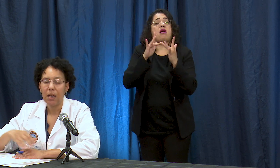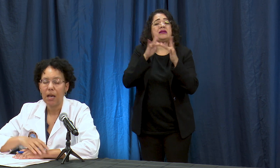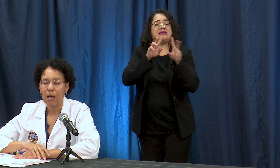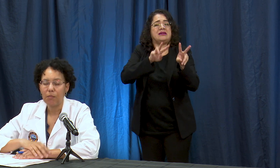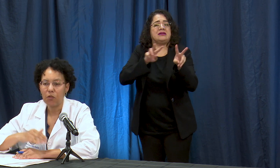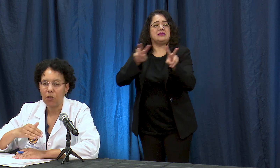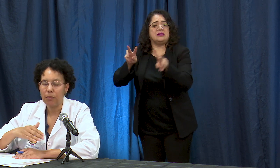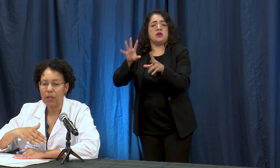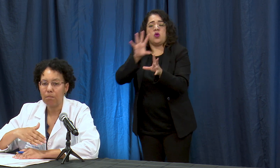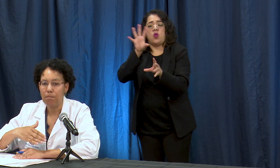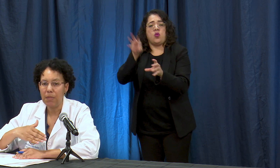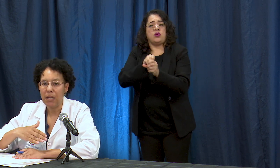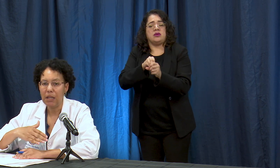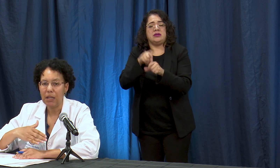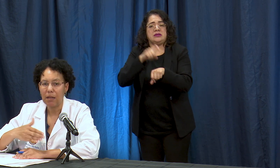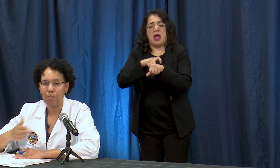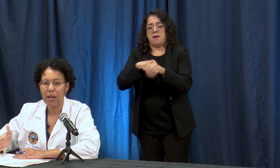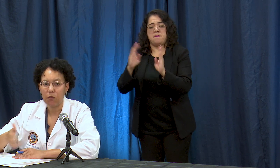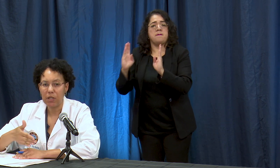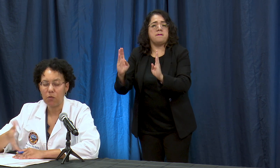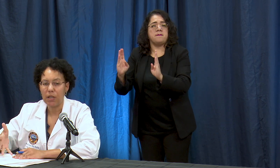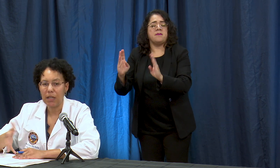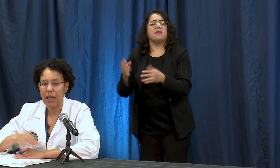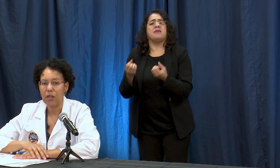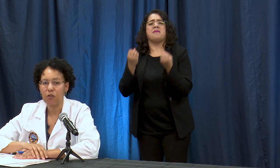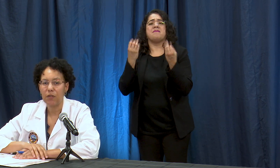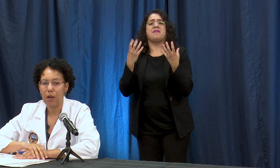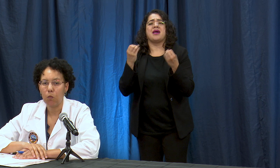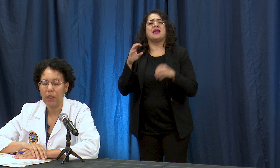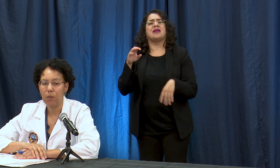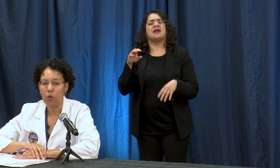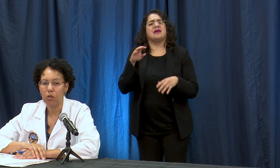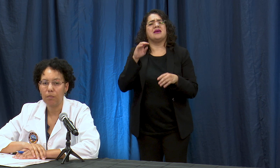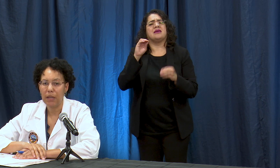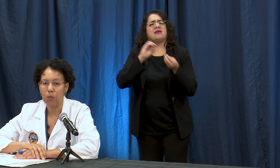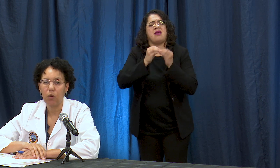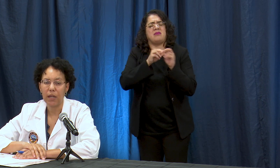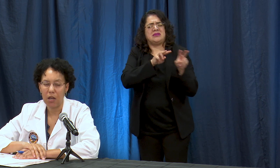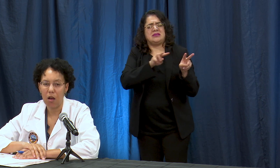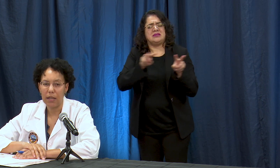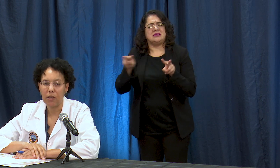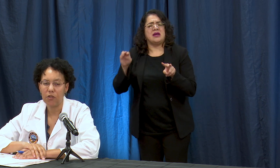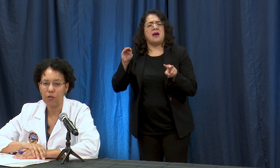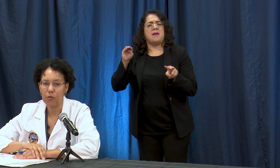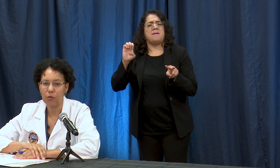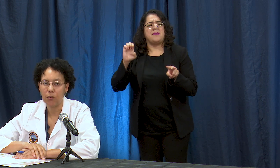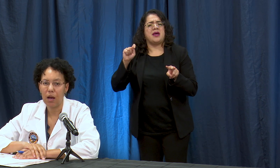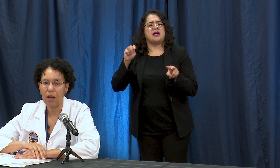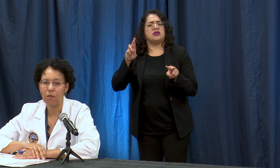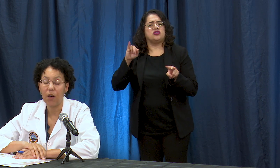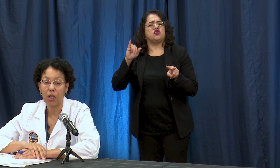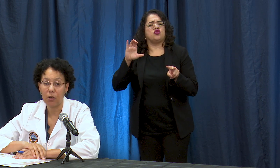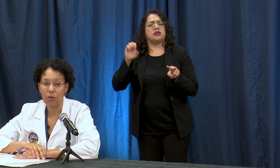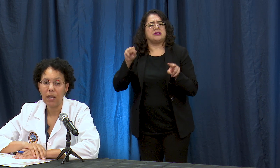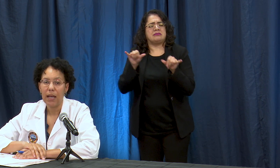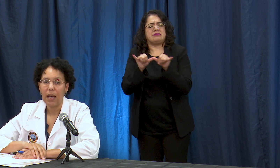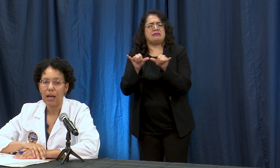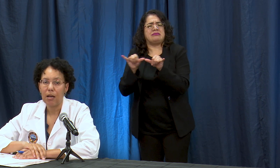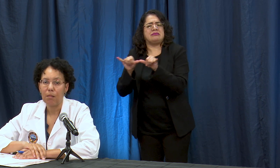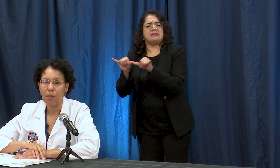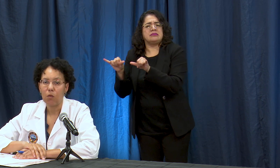time. So there'll be many kind of metrics or indicators that we will be working on to